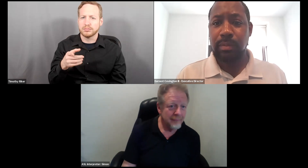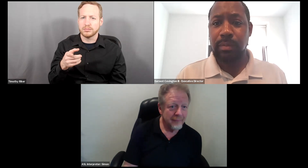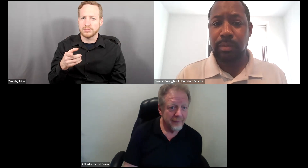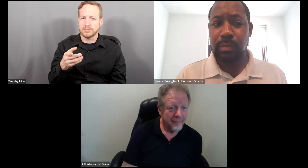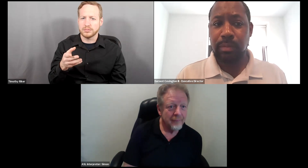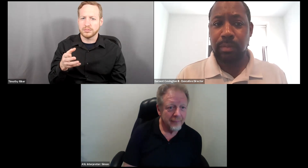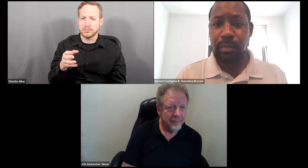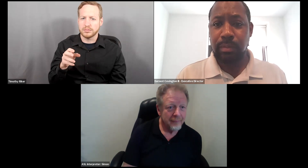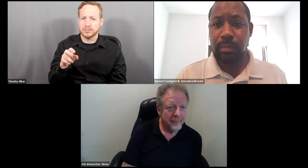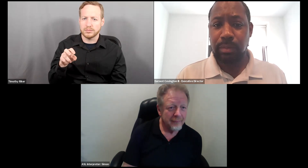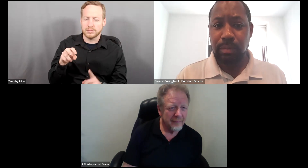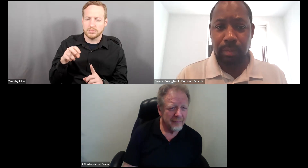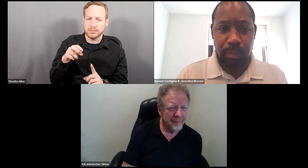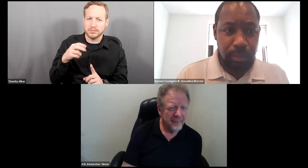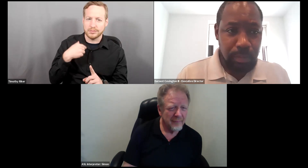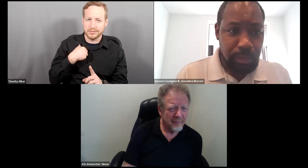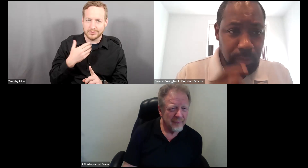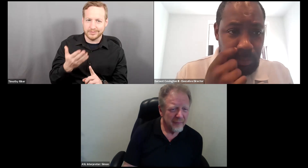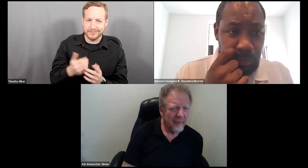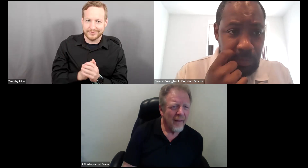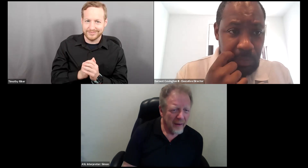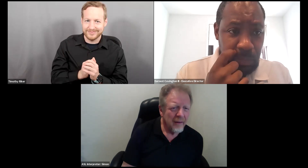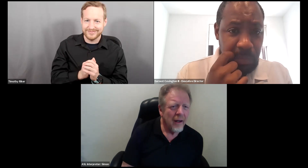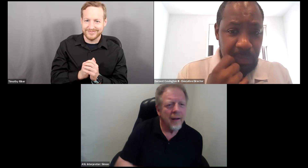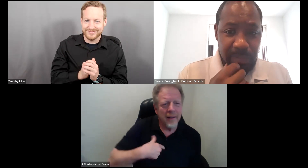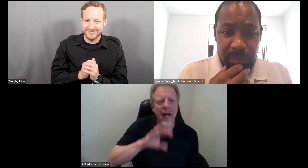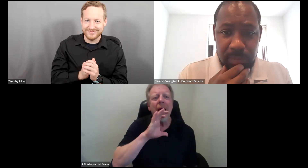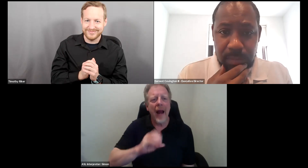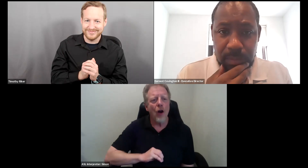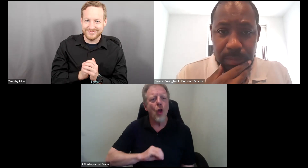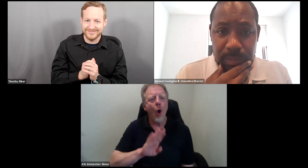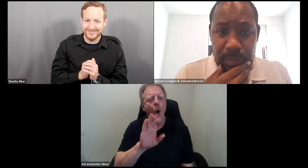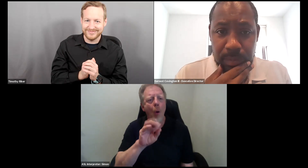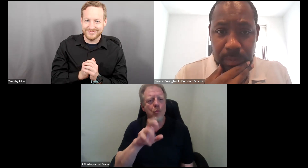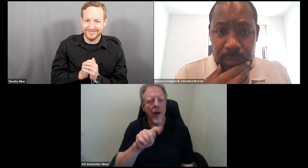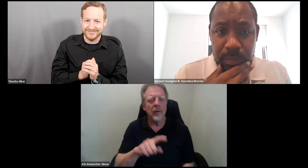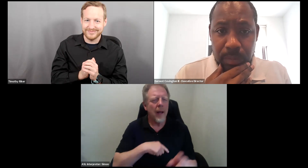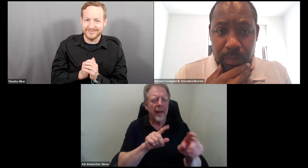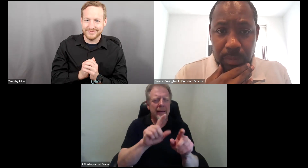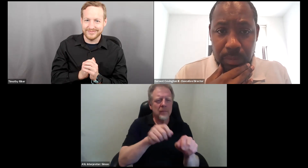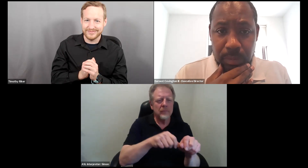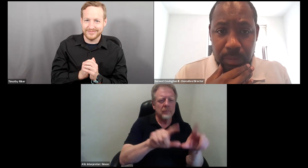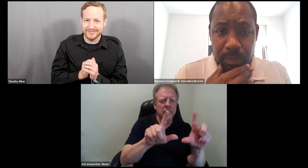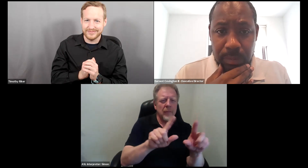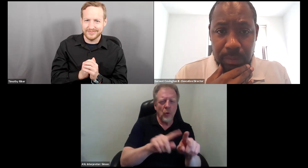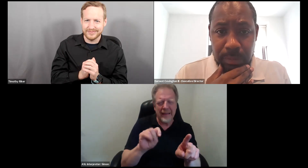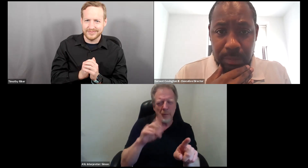This is Carolyn Albrecht. I need to spotlight Tim real quick so he can run the meeting, and he